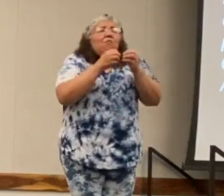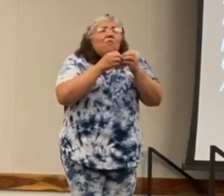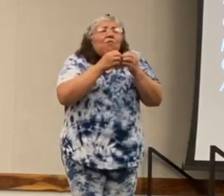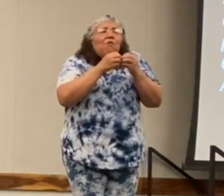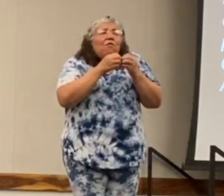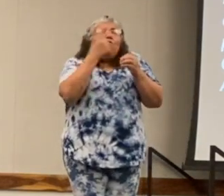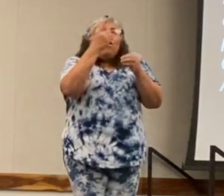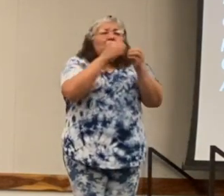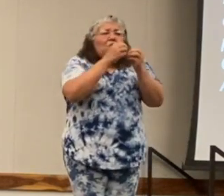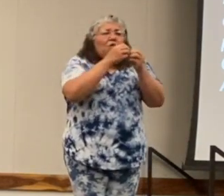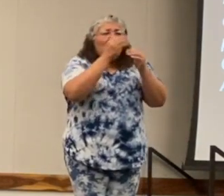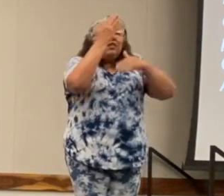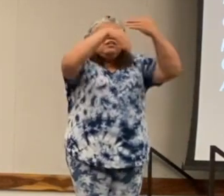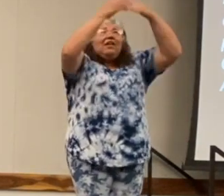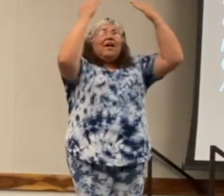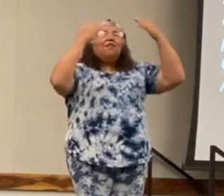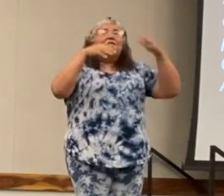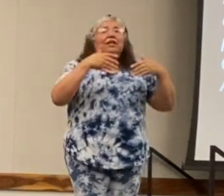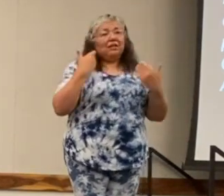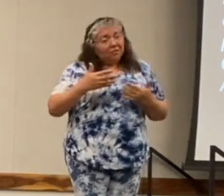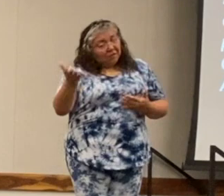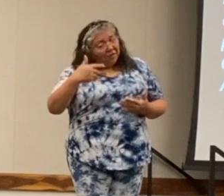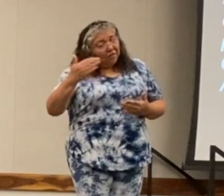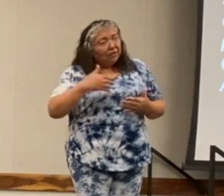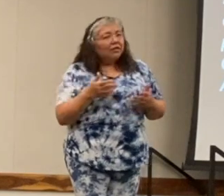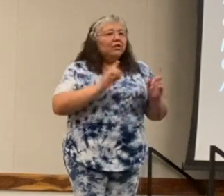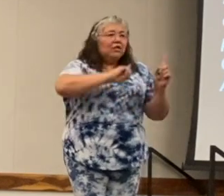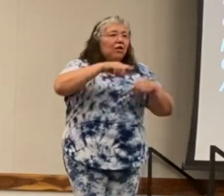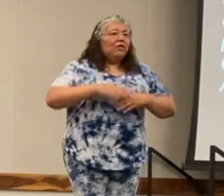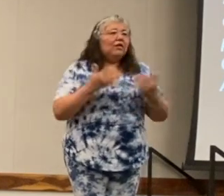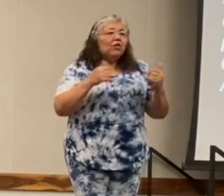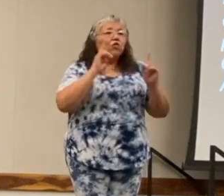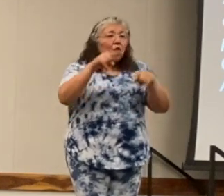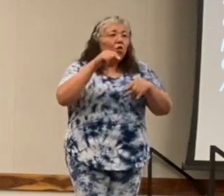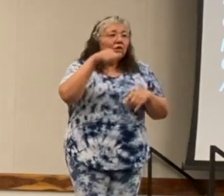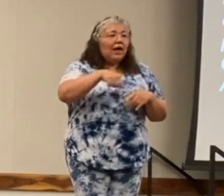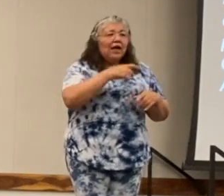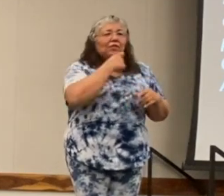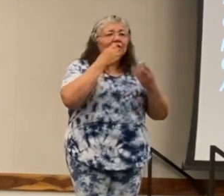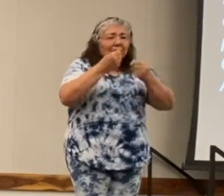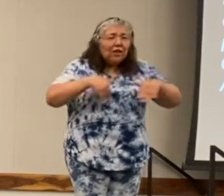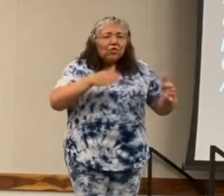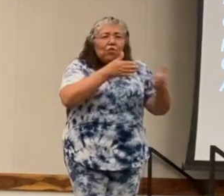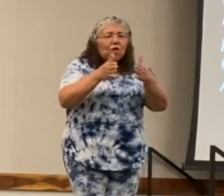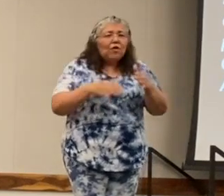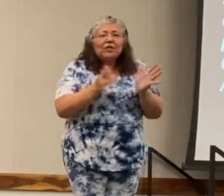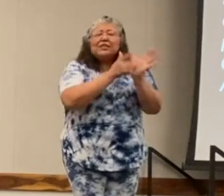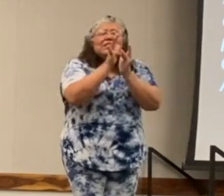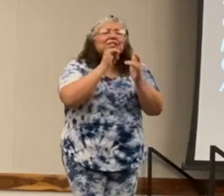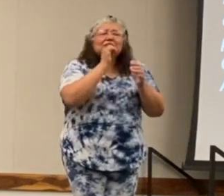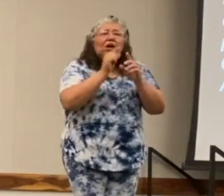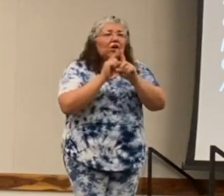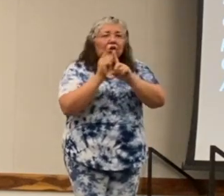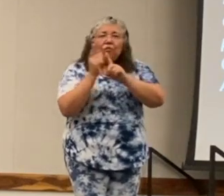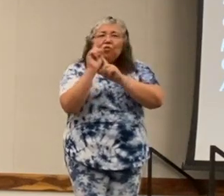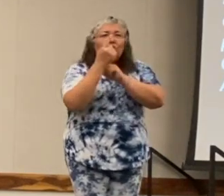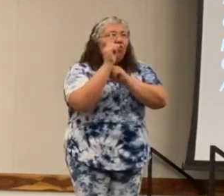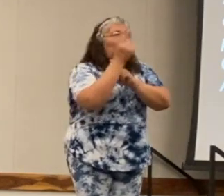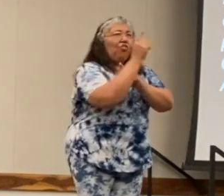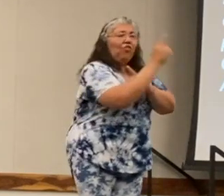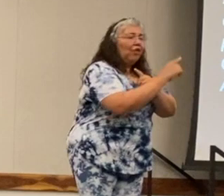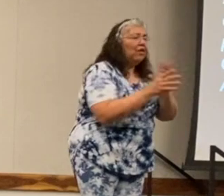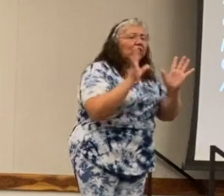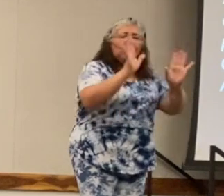go. Because he said, go down the desert road. Jesus is not going to mislead you. Jesus is not going to misguide